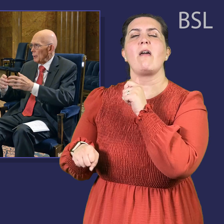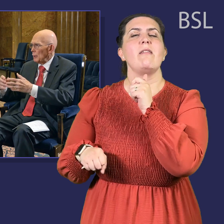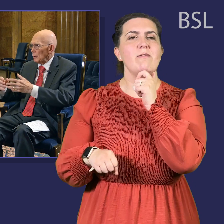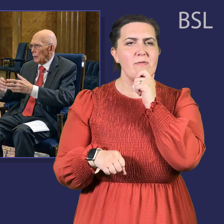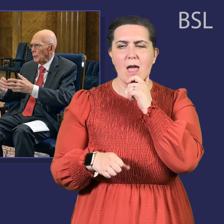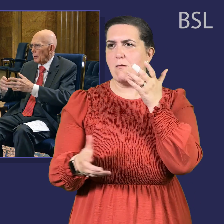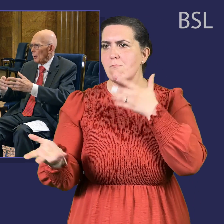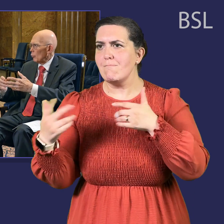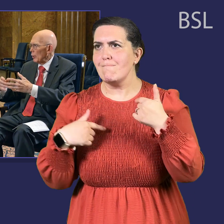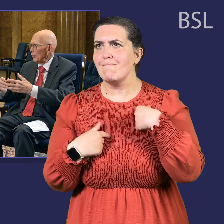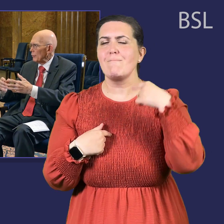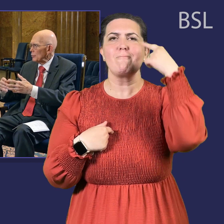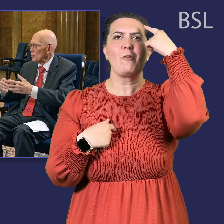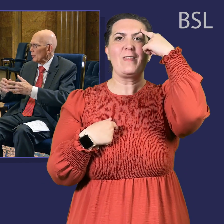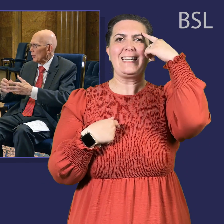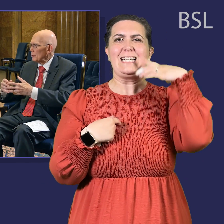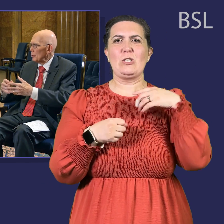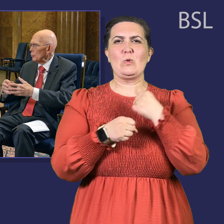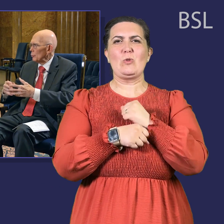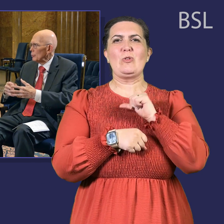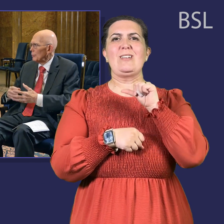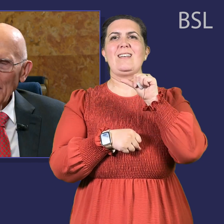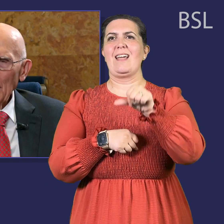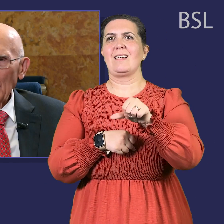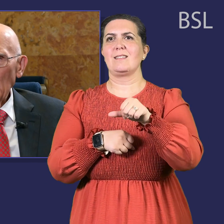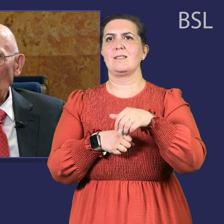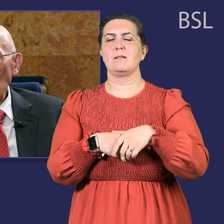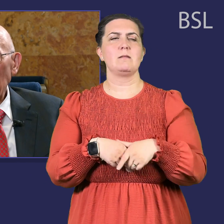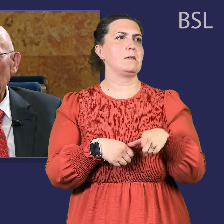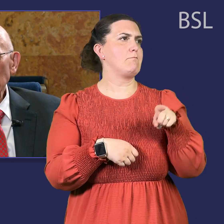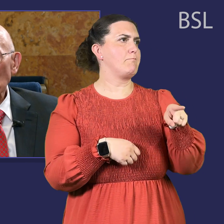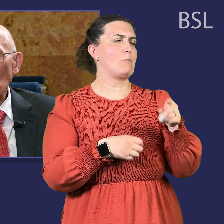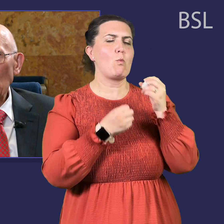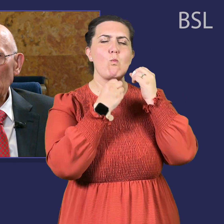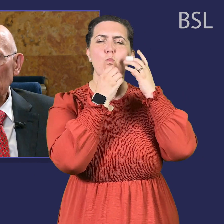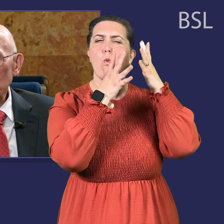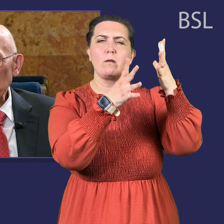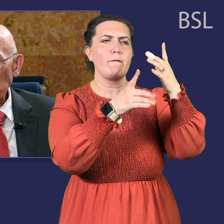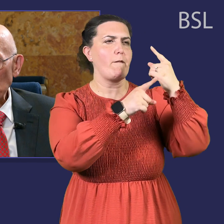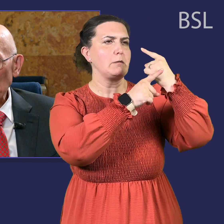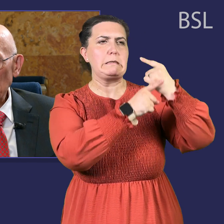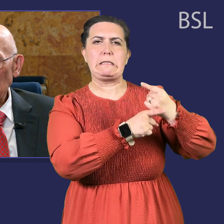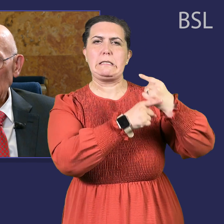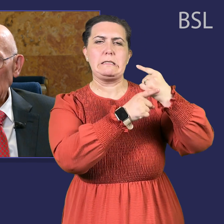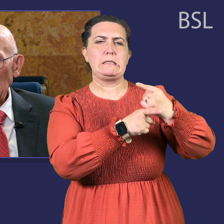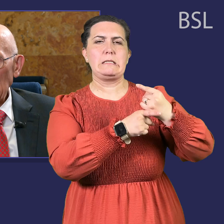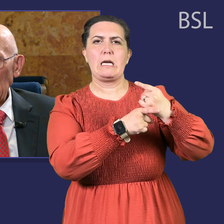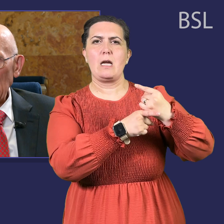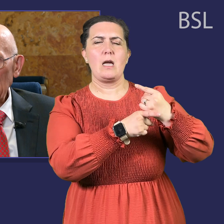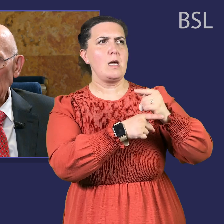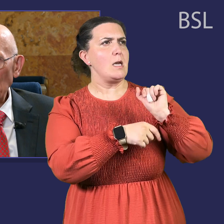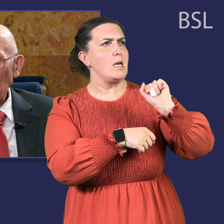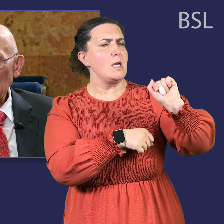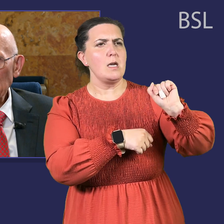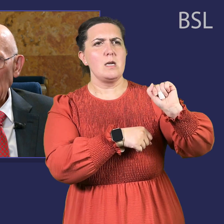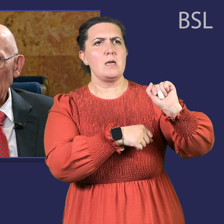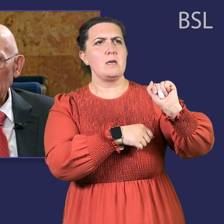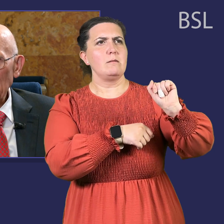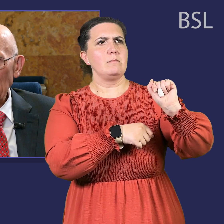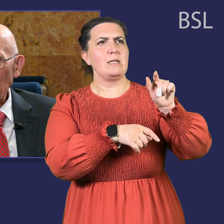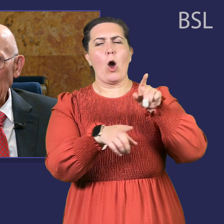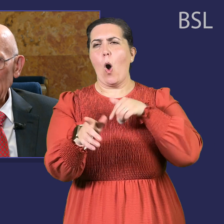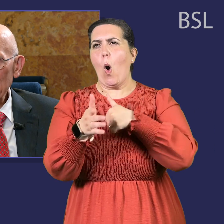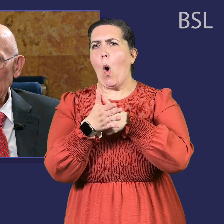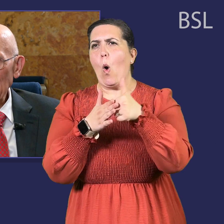And then he'll indicate what he thinks we ought to do. Well, he's a wonderful teacher. Oh. And he draws